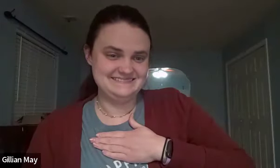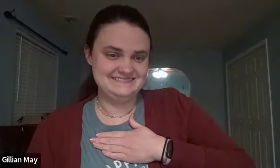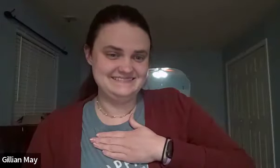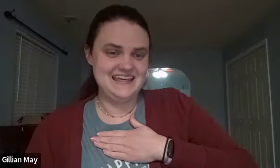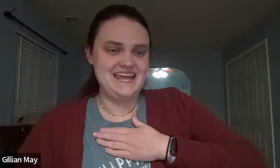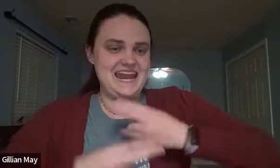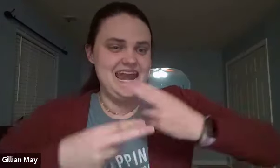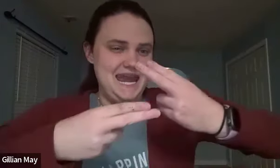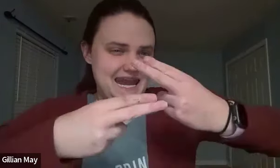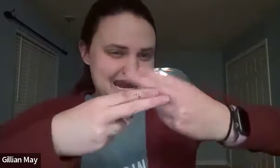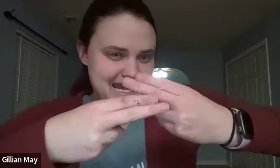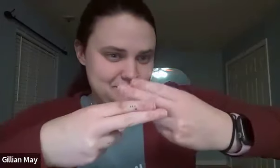name.